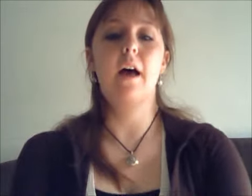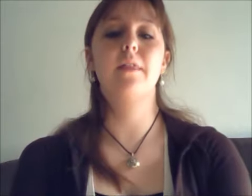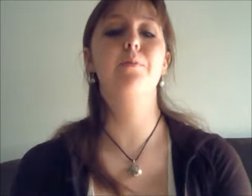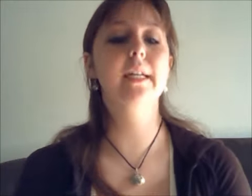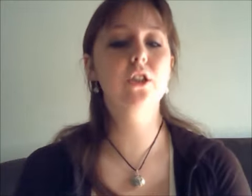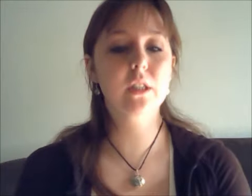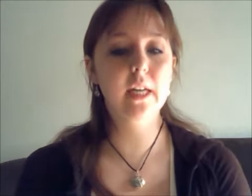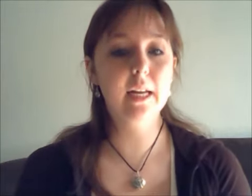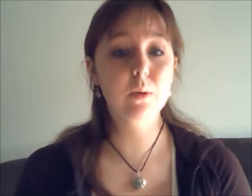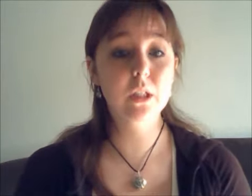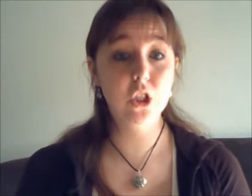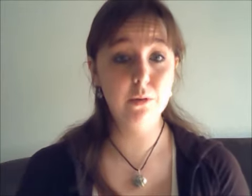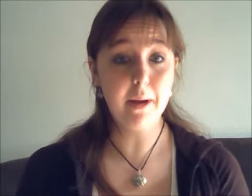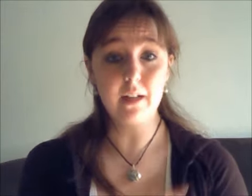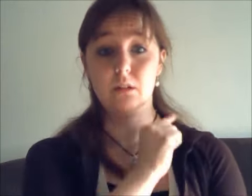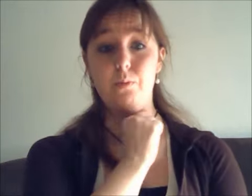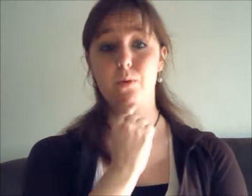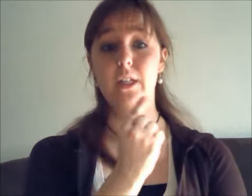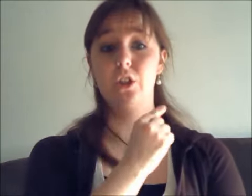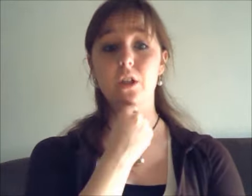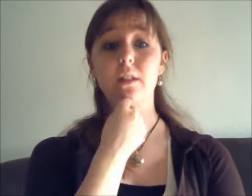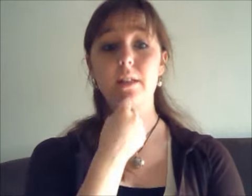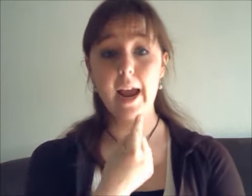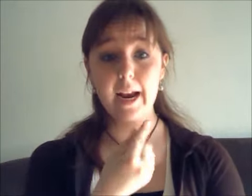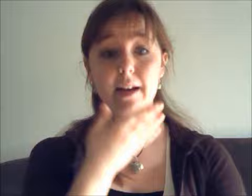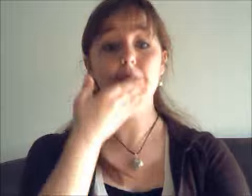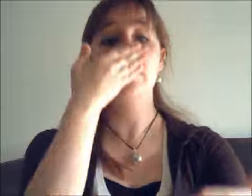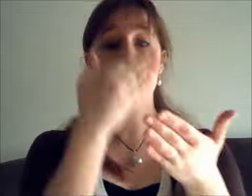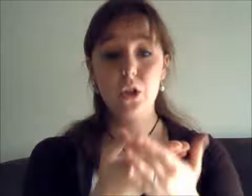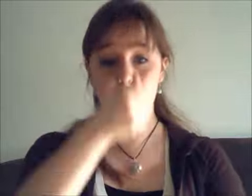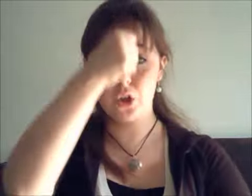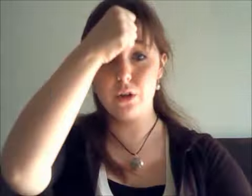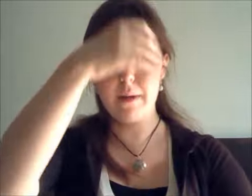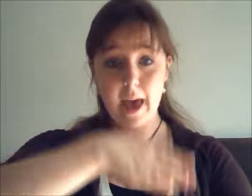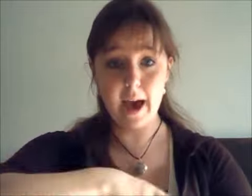the preacher said he was a good man. So preachers say, good man.